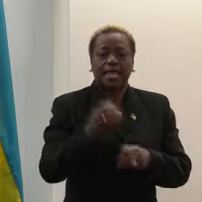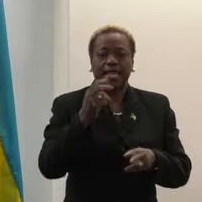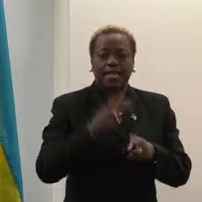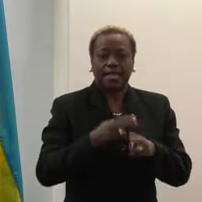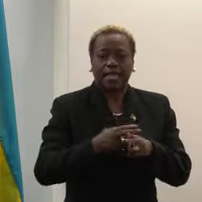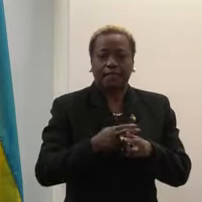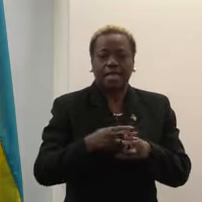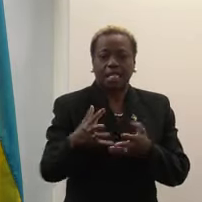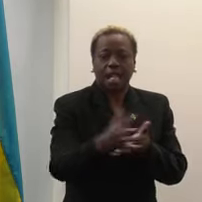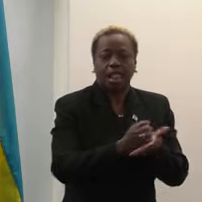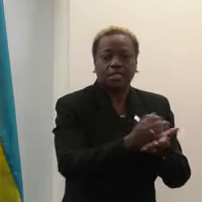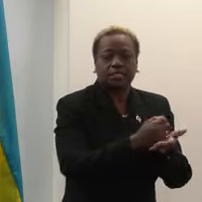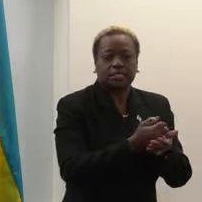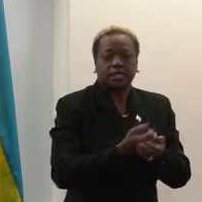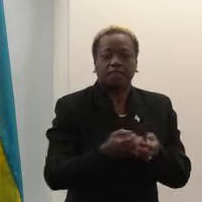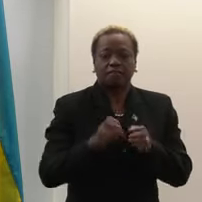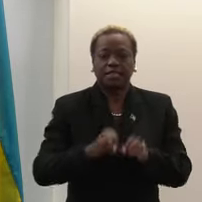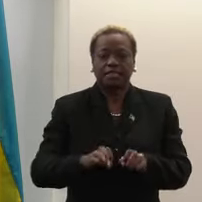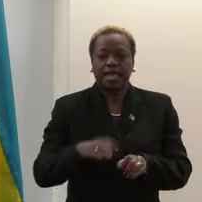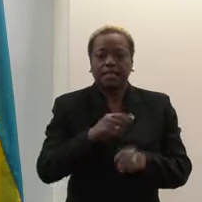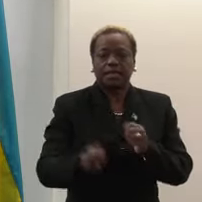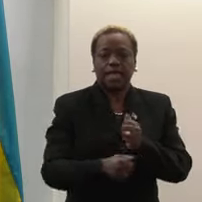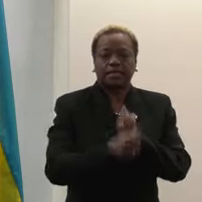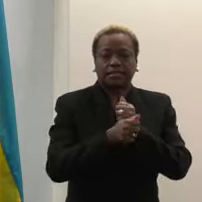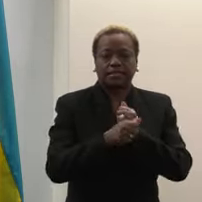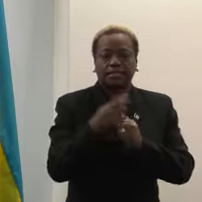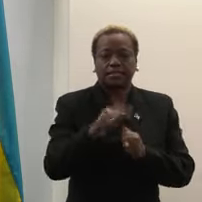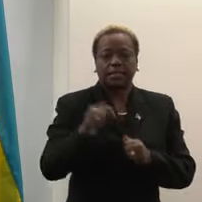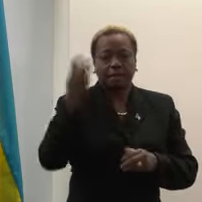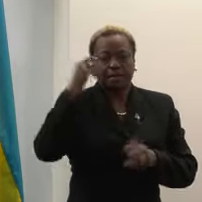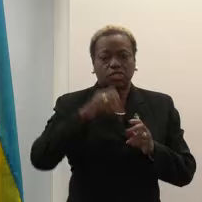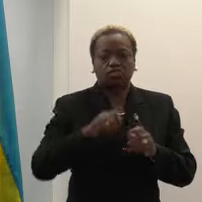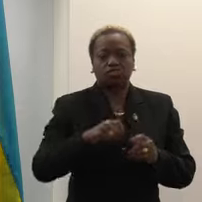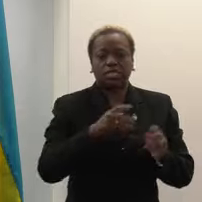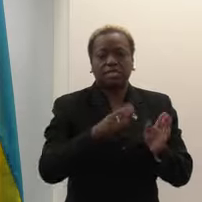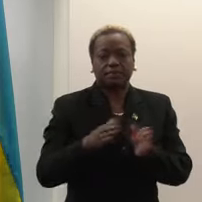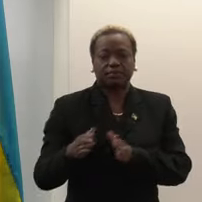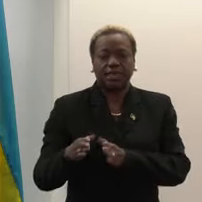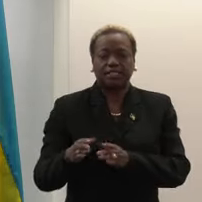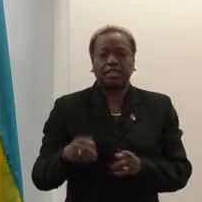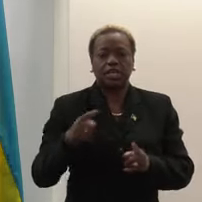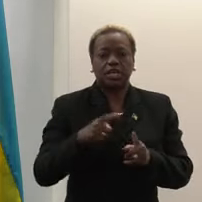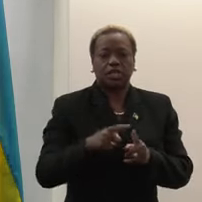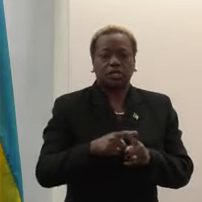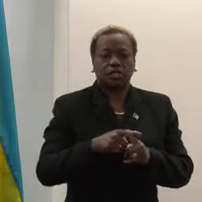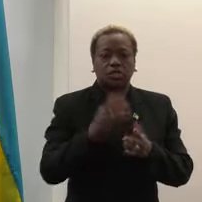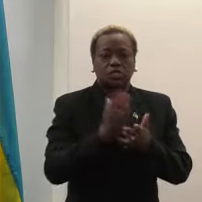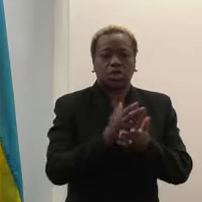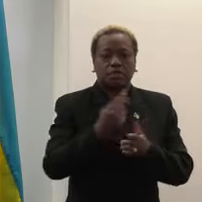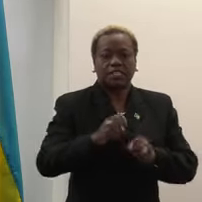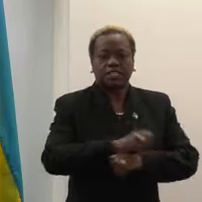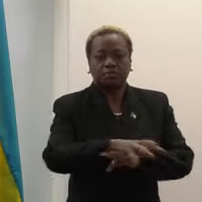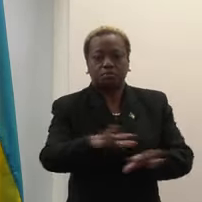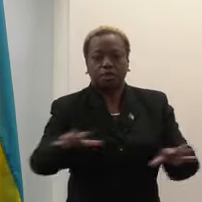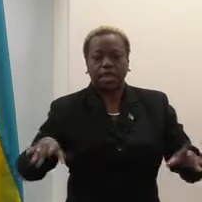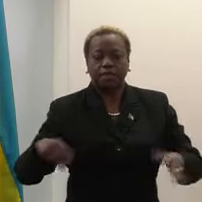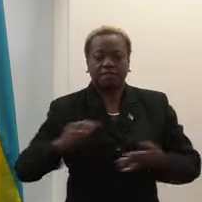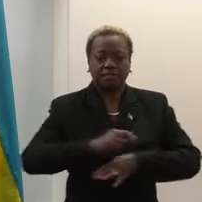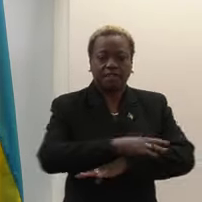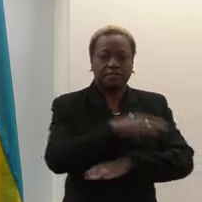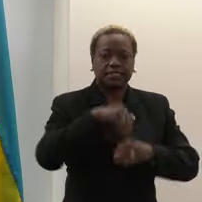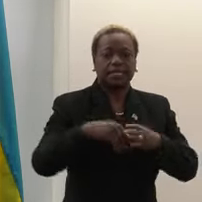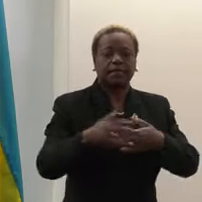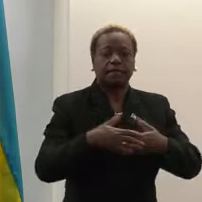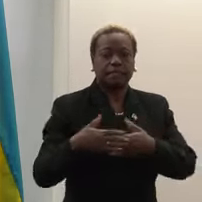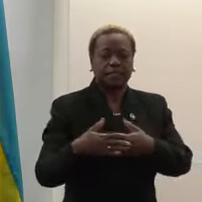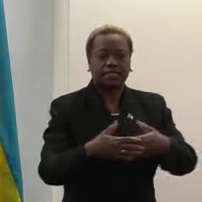cases and to assist the ministry's strategy to mitigate the spread of the virus in